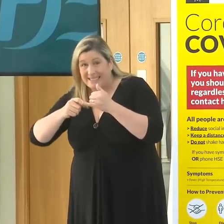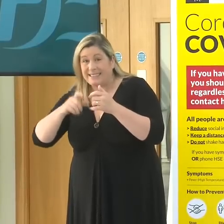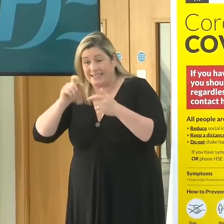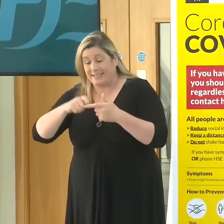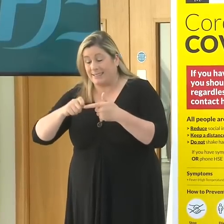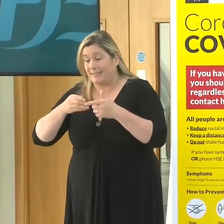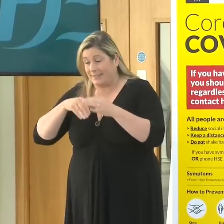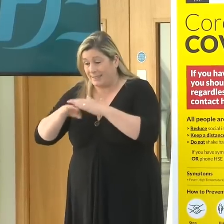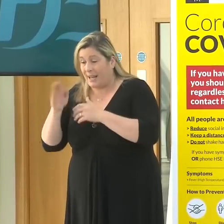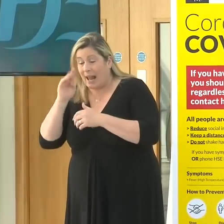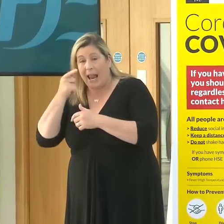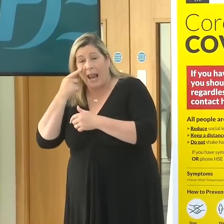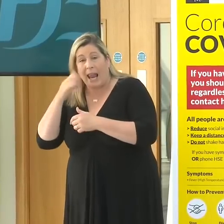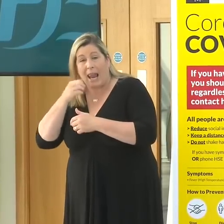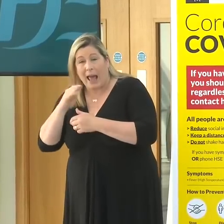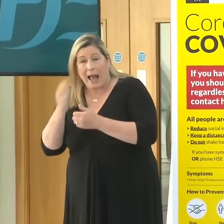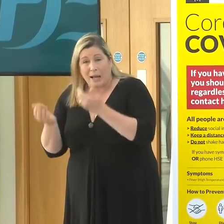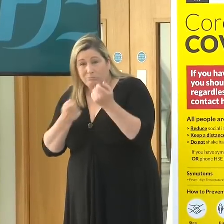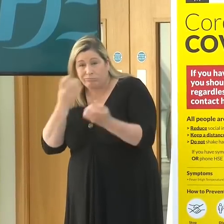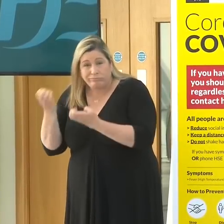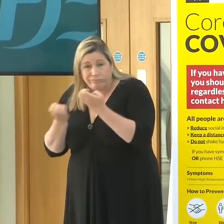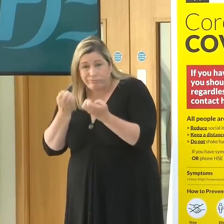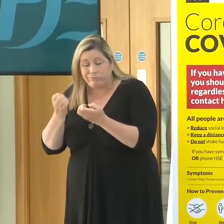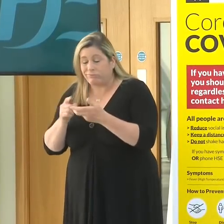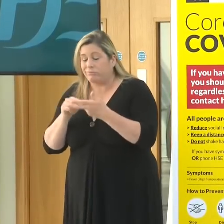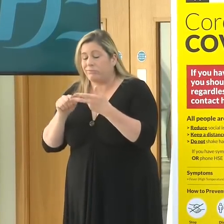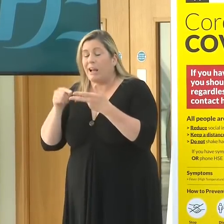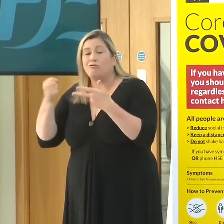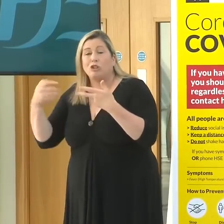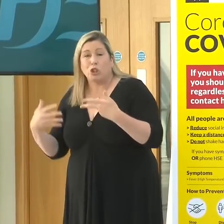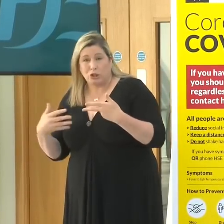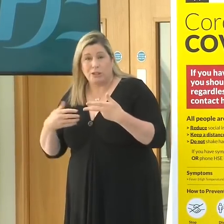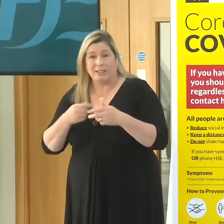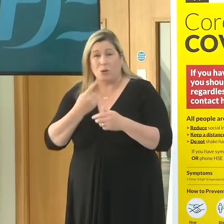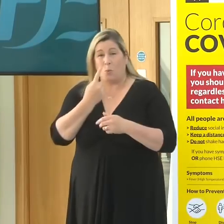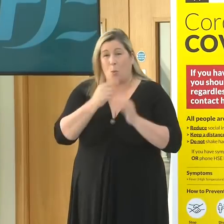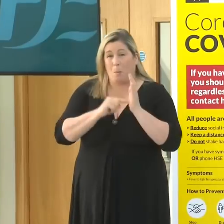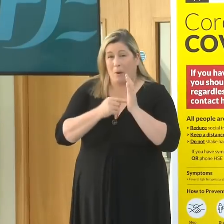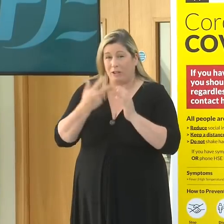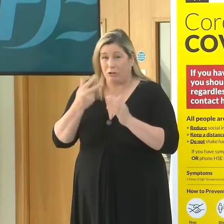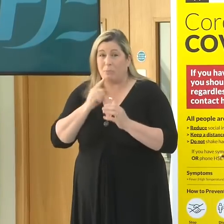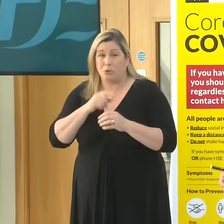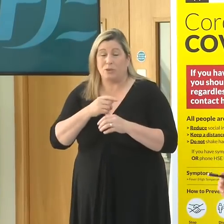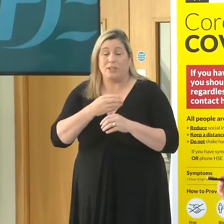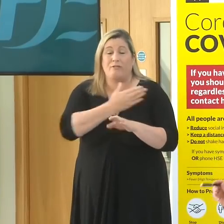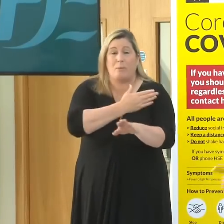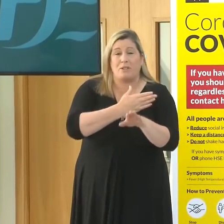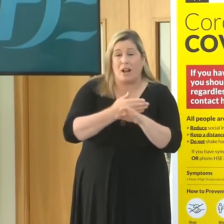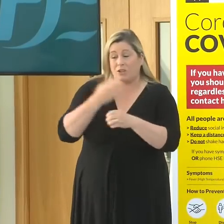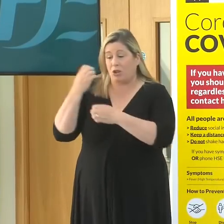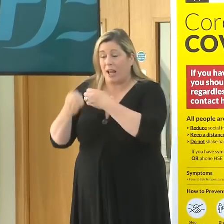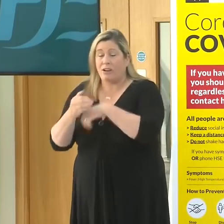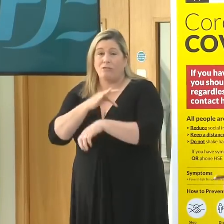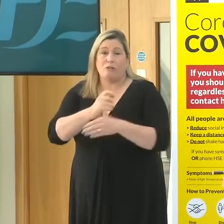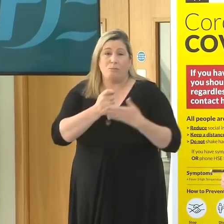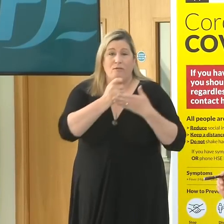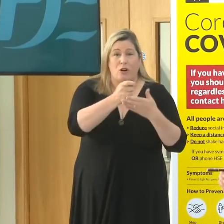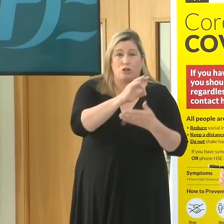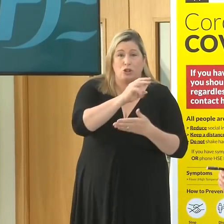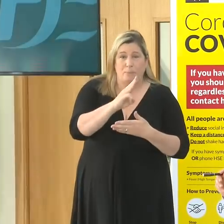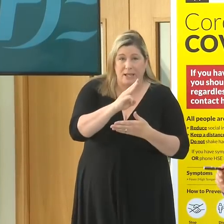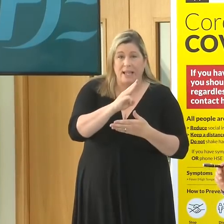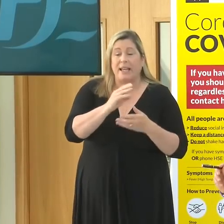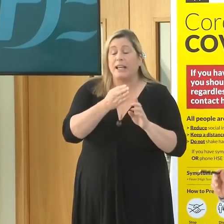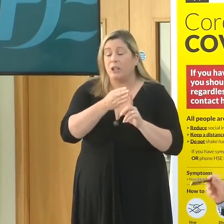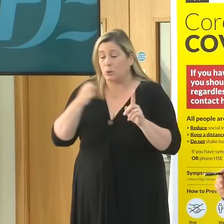2 days, and we're at about 1.3 on the average on that. The second result was the end-to-end referral to contact tracing, which was 90%